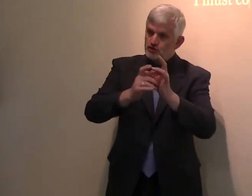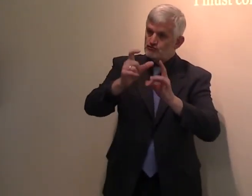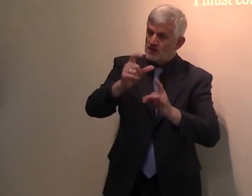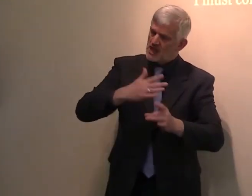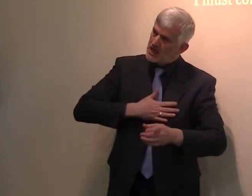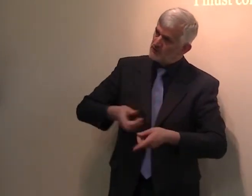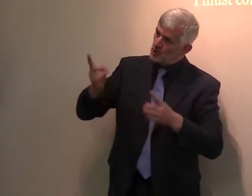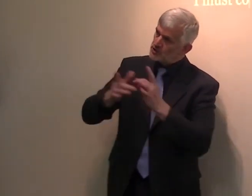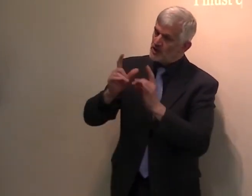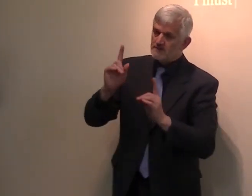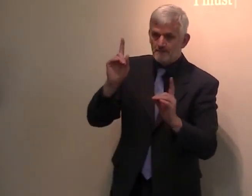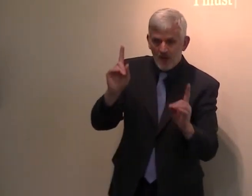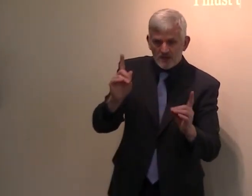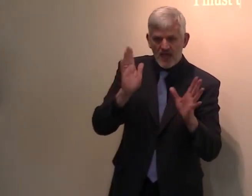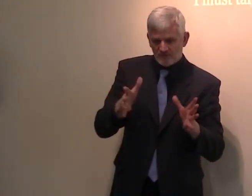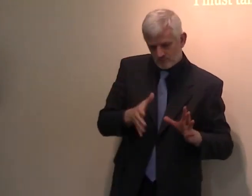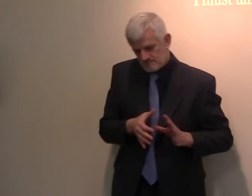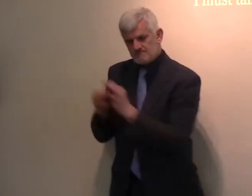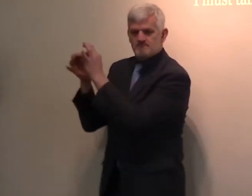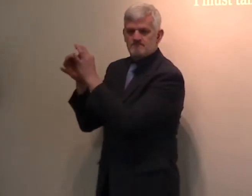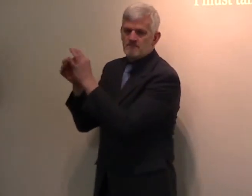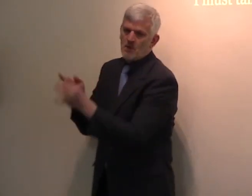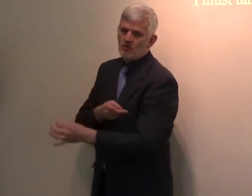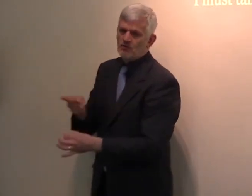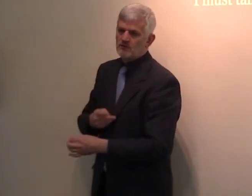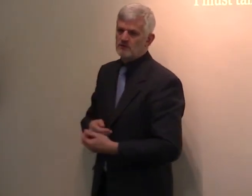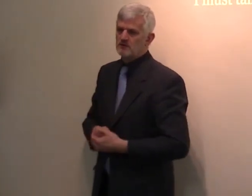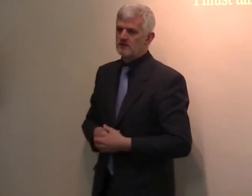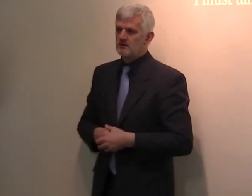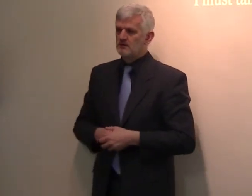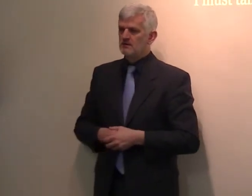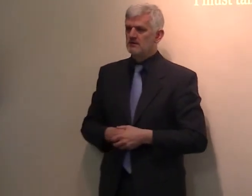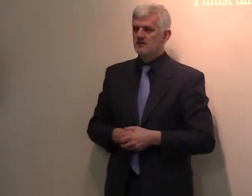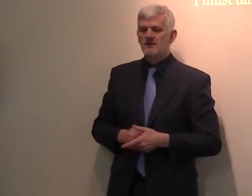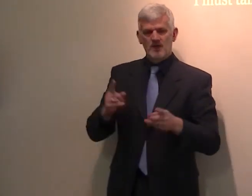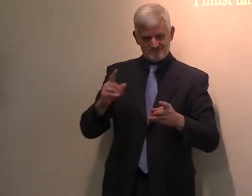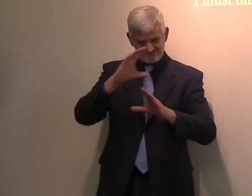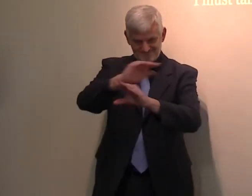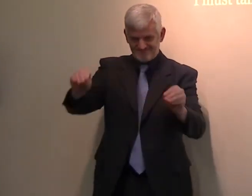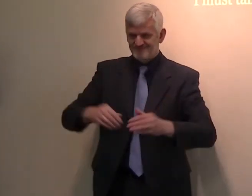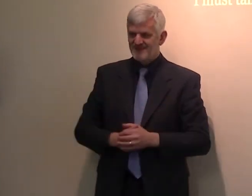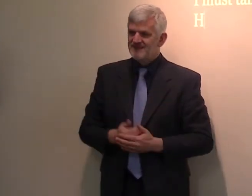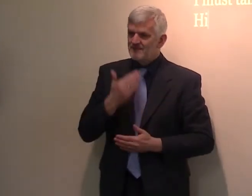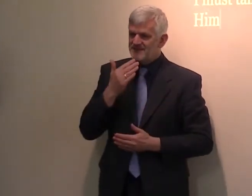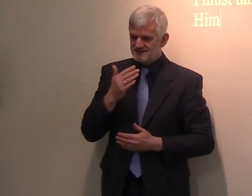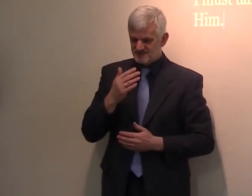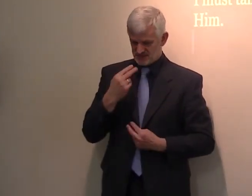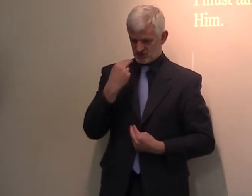become one with him. Never be too sure about yourself. Remember what made Sardis